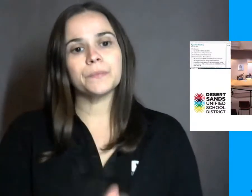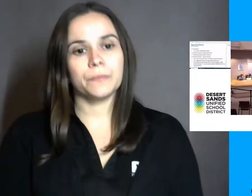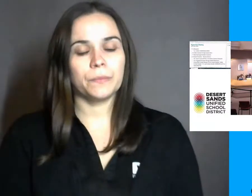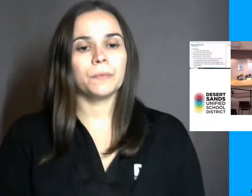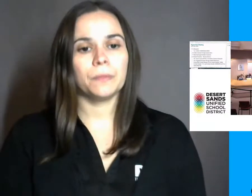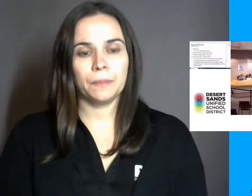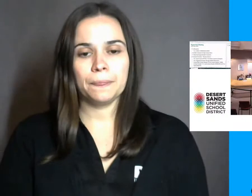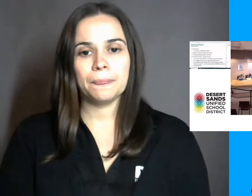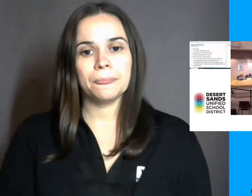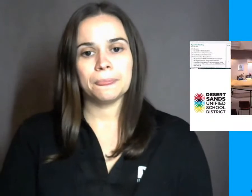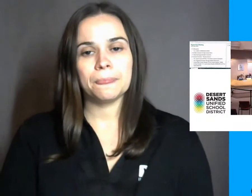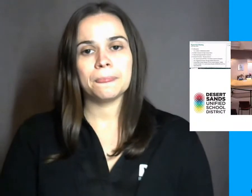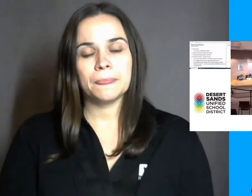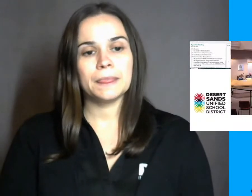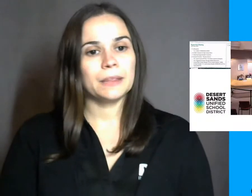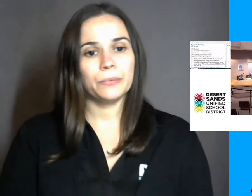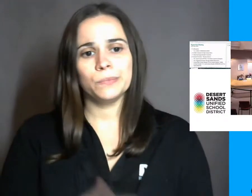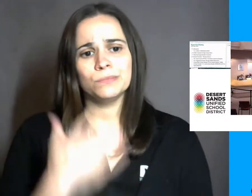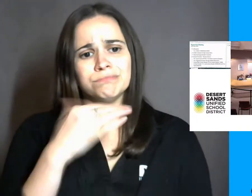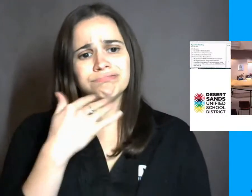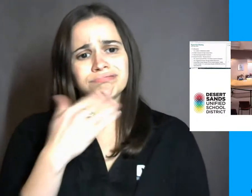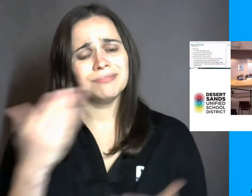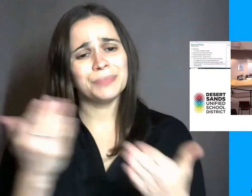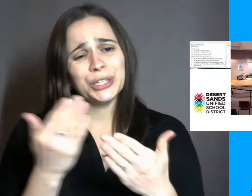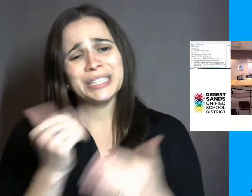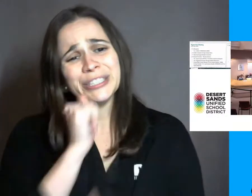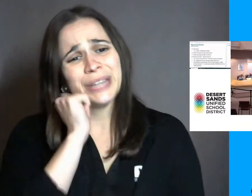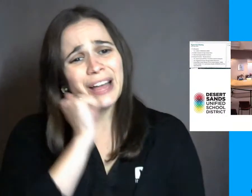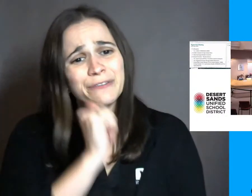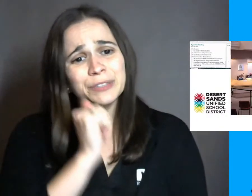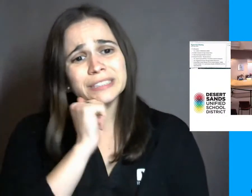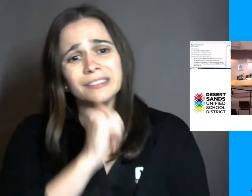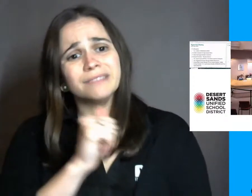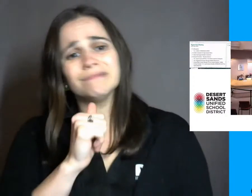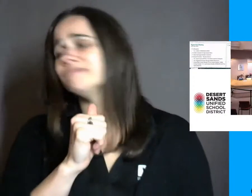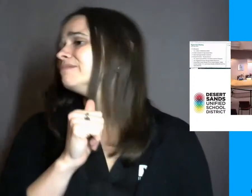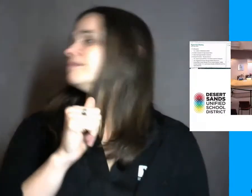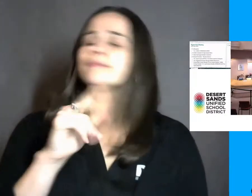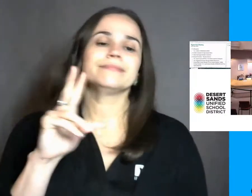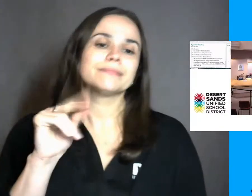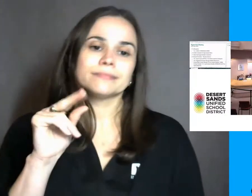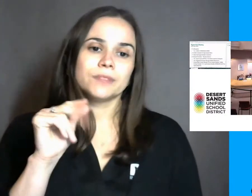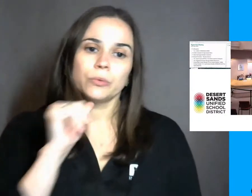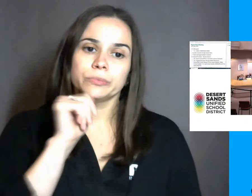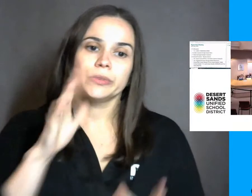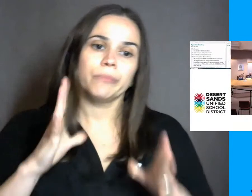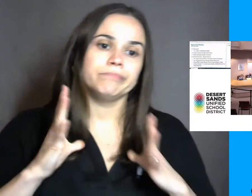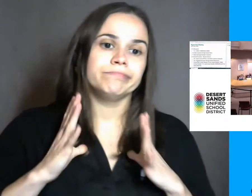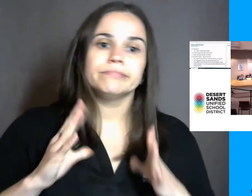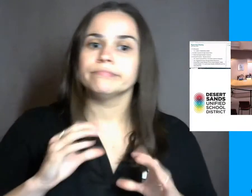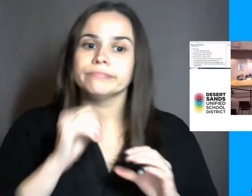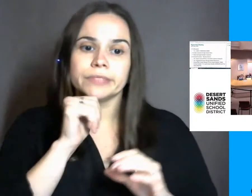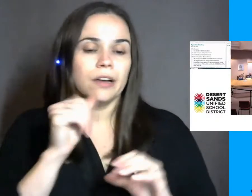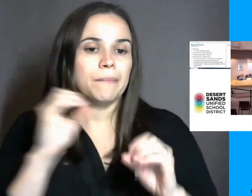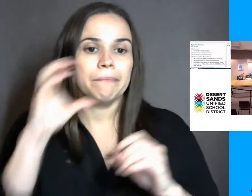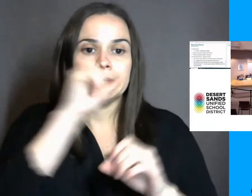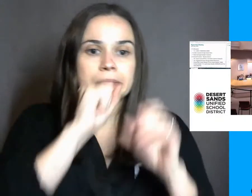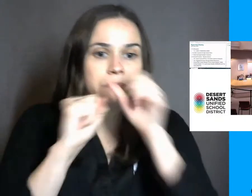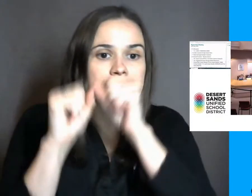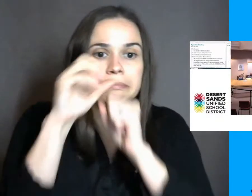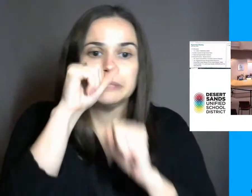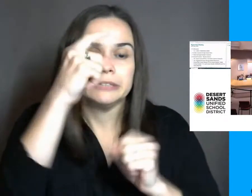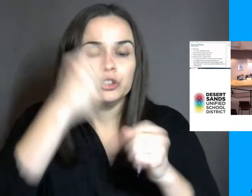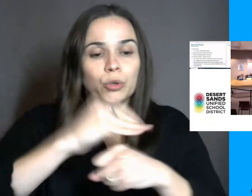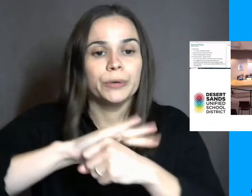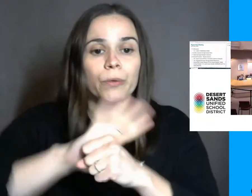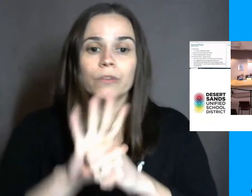here every single day, day in and day out, and they haven't gone home during this COVID. And they are just amazing.